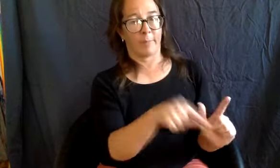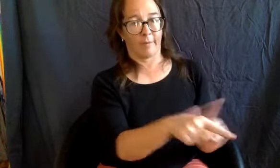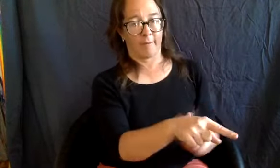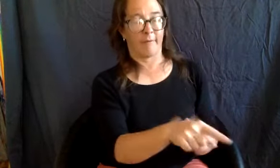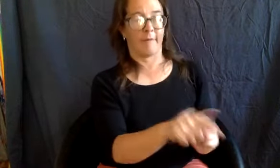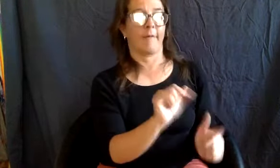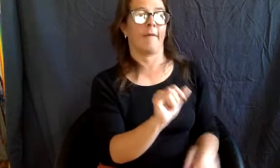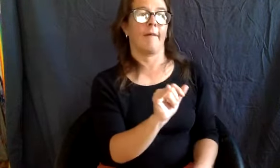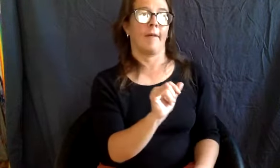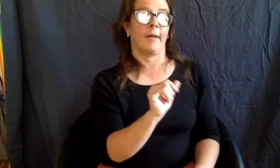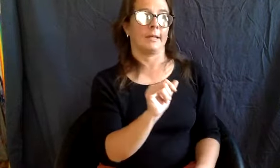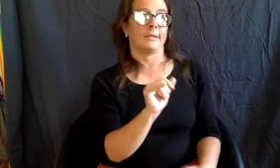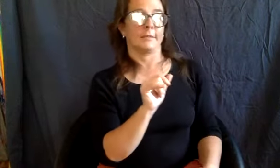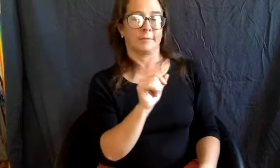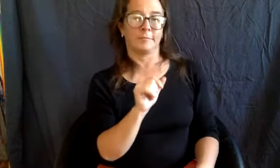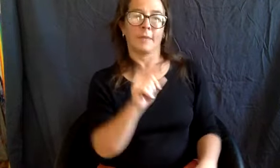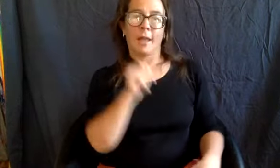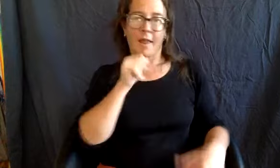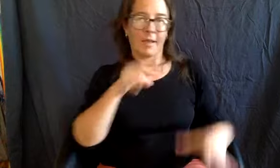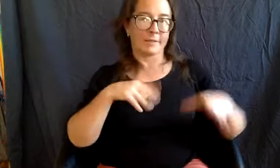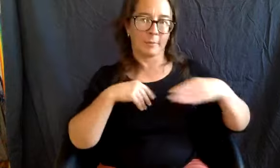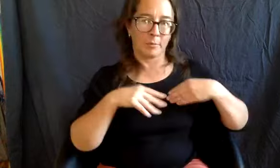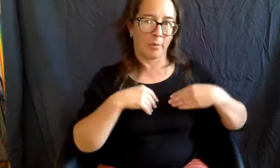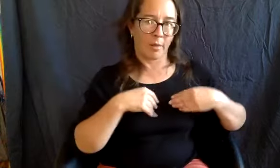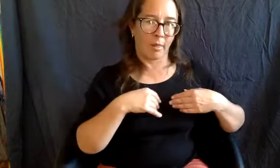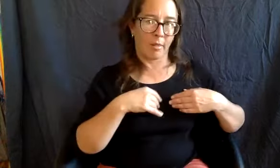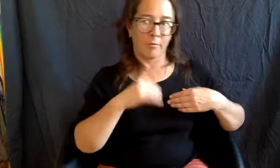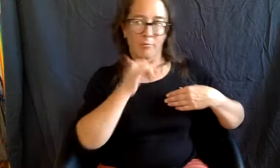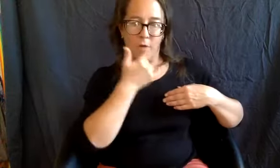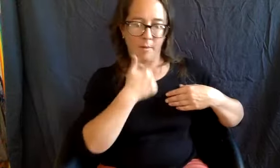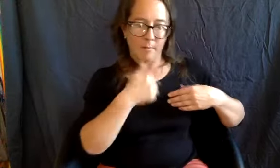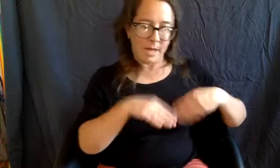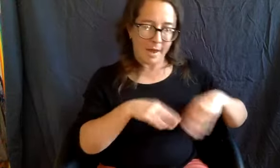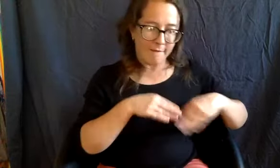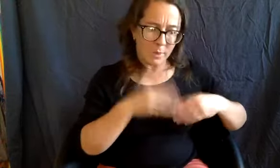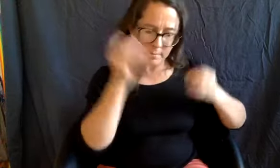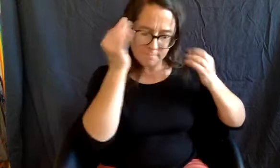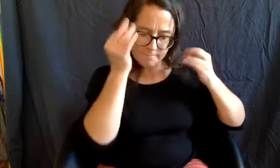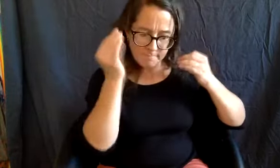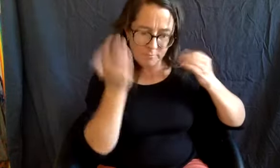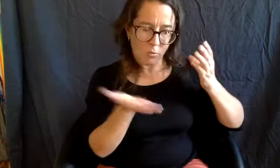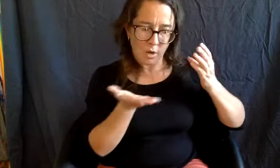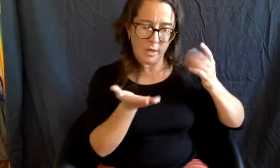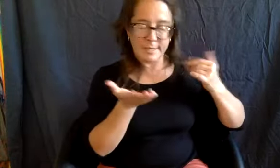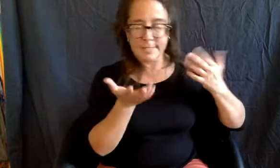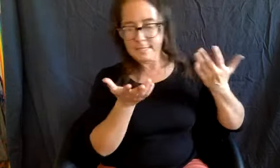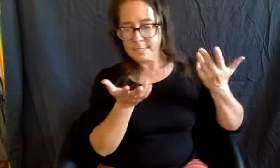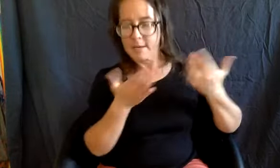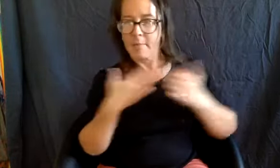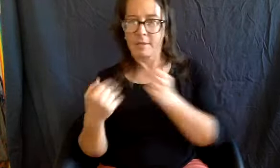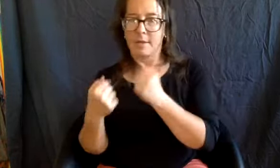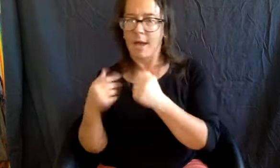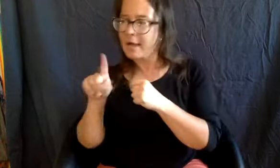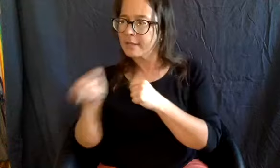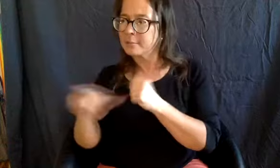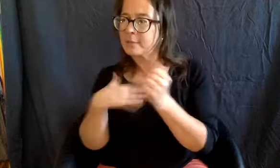it be mine. It's not about working it perfect. It's working it about the best you can every day. And it came time, and Earl was not going to get back into regular